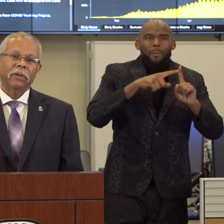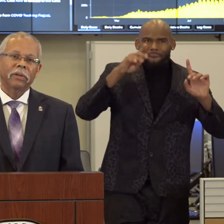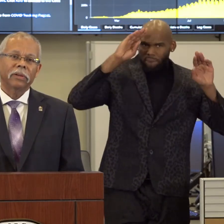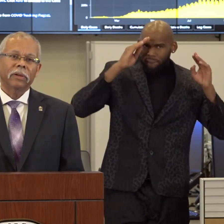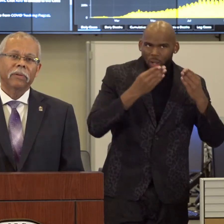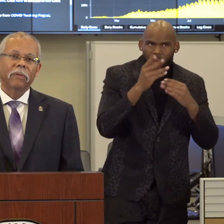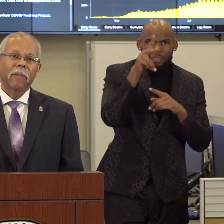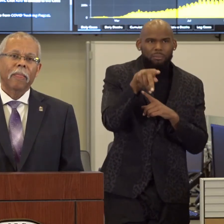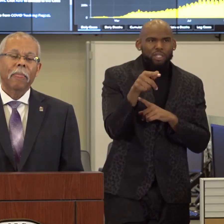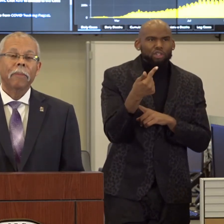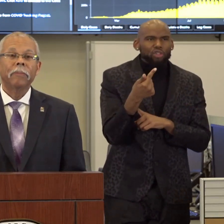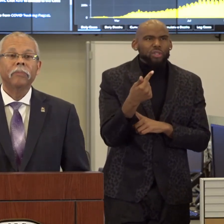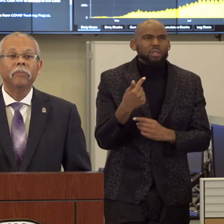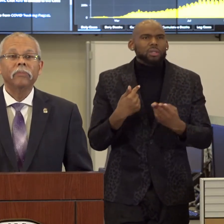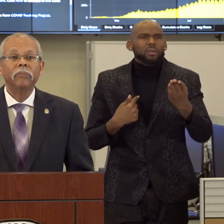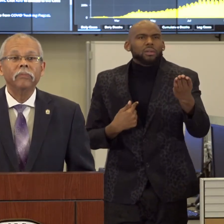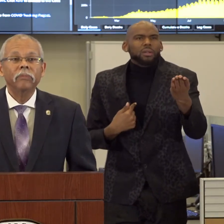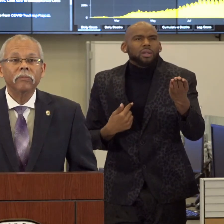County residents.